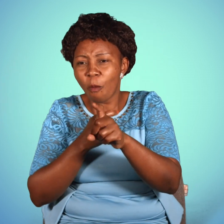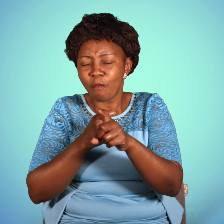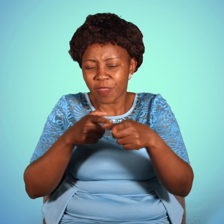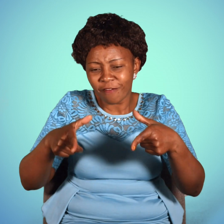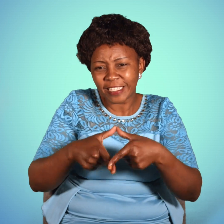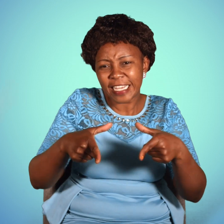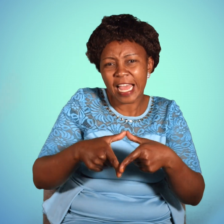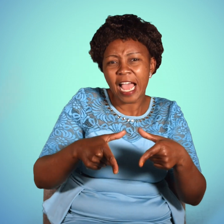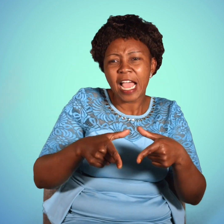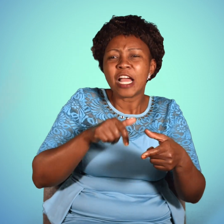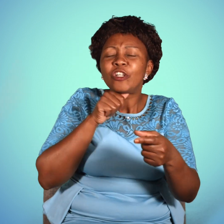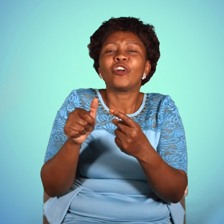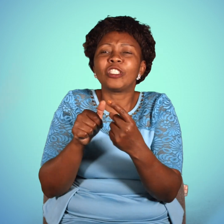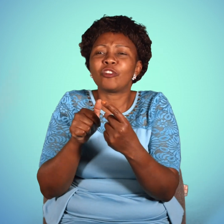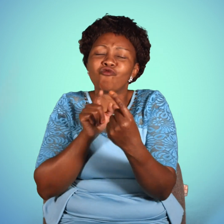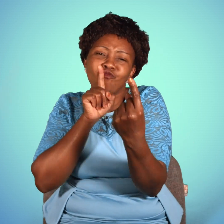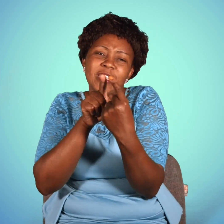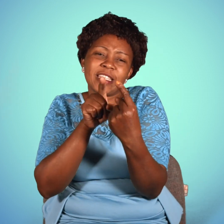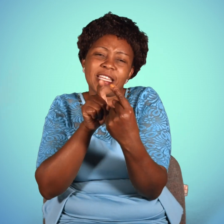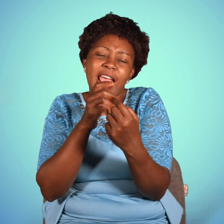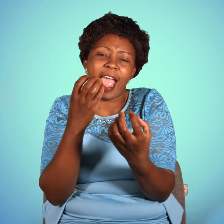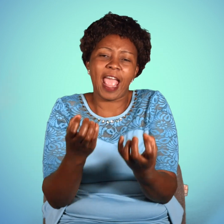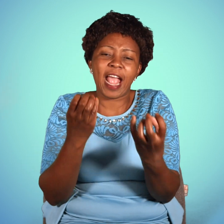to the female egg and cause pregnancy.